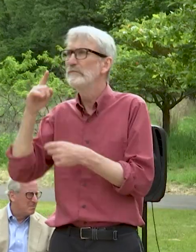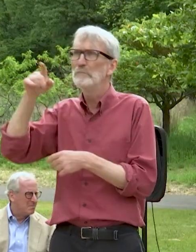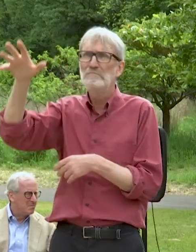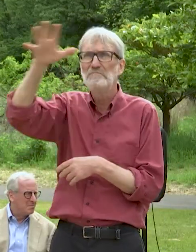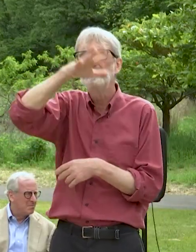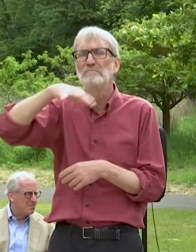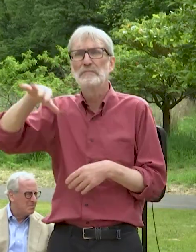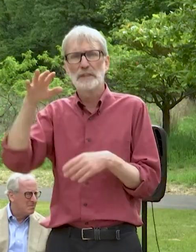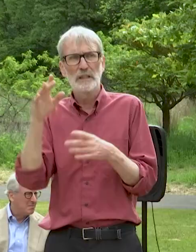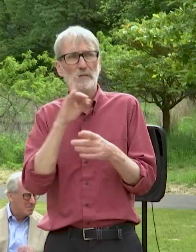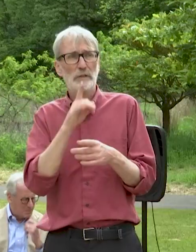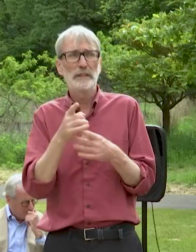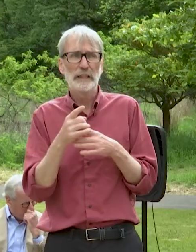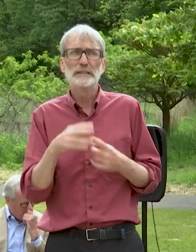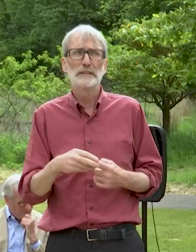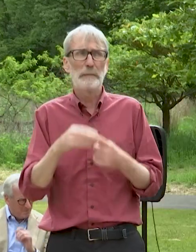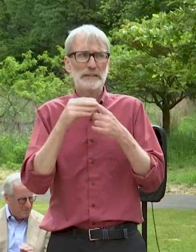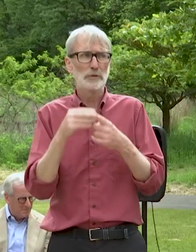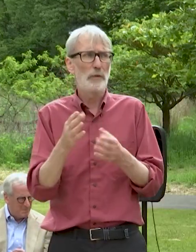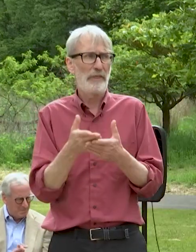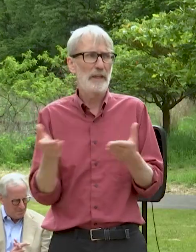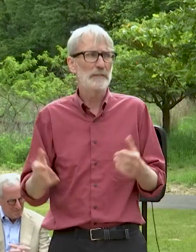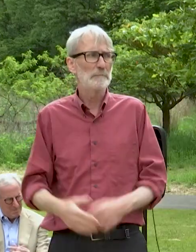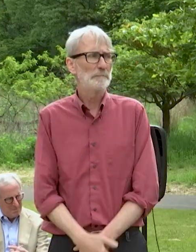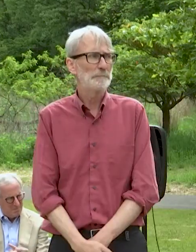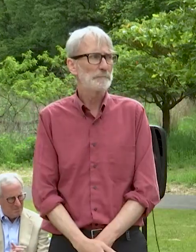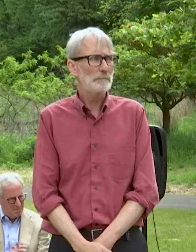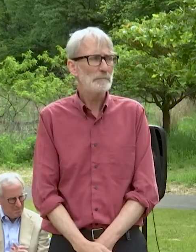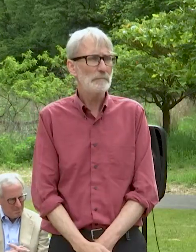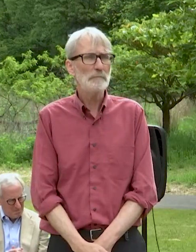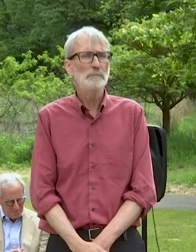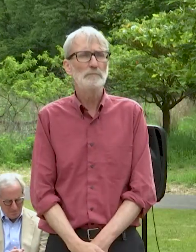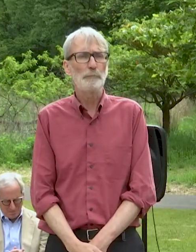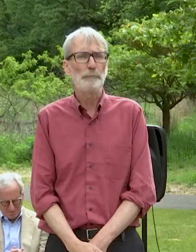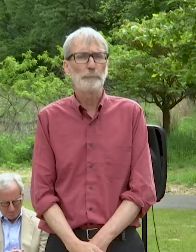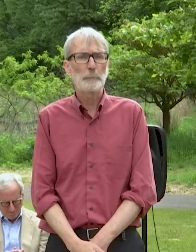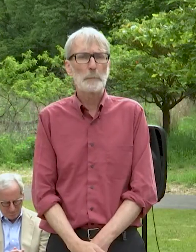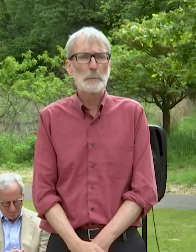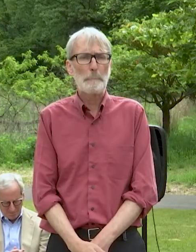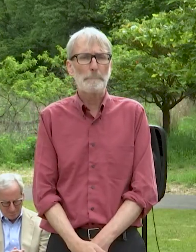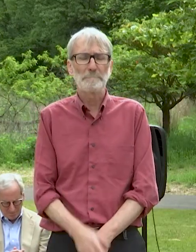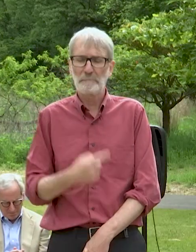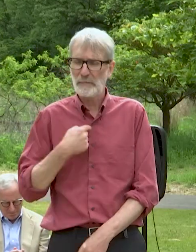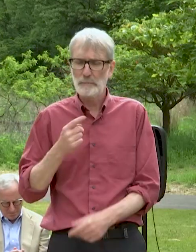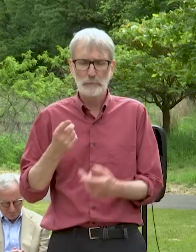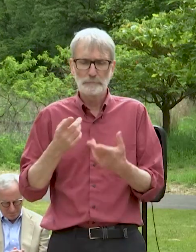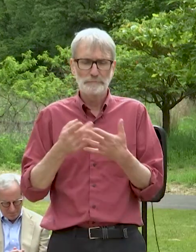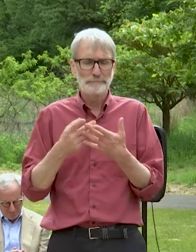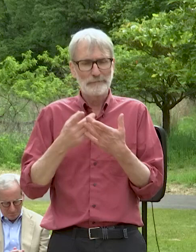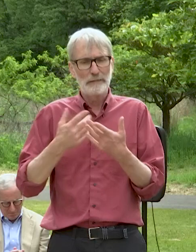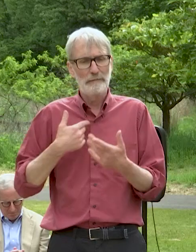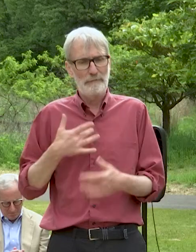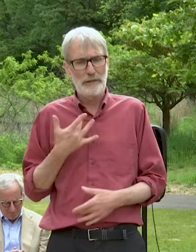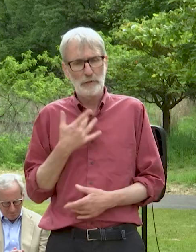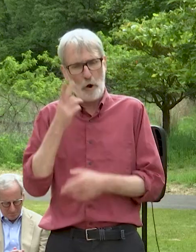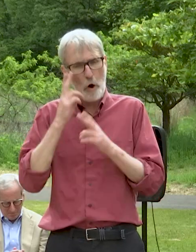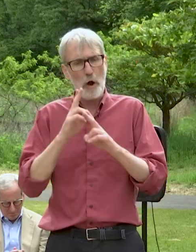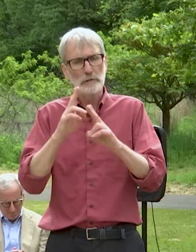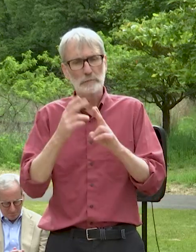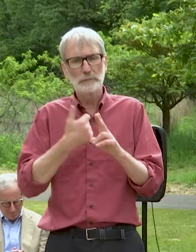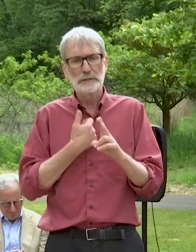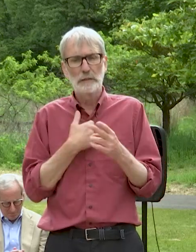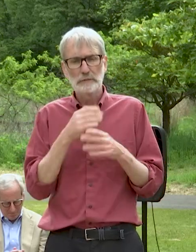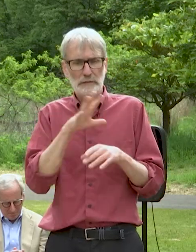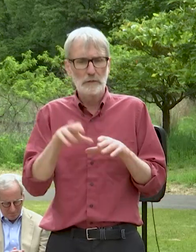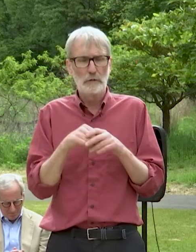region, it's a really special thing. And I just am so honored to be part of it. And I cannot